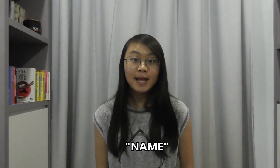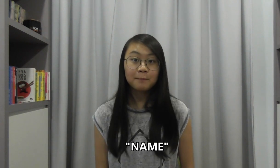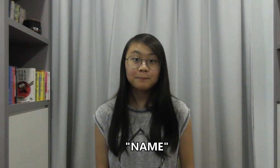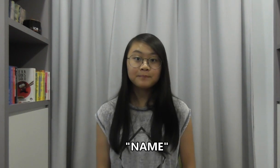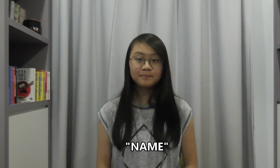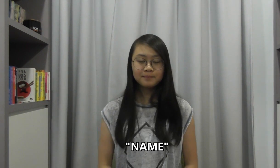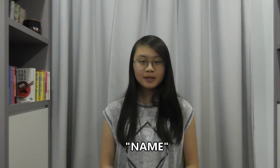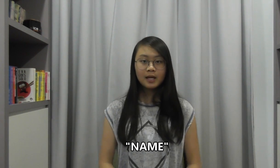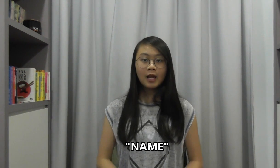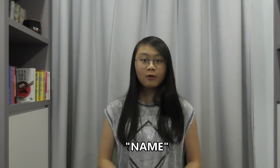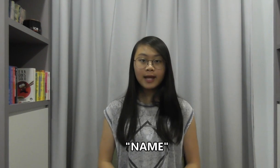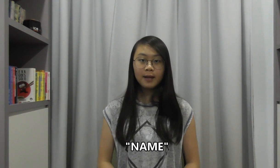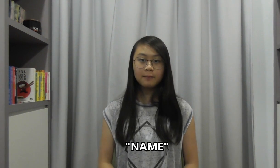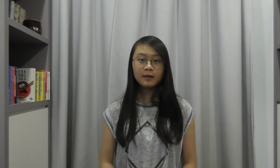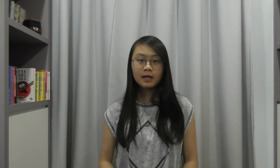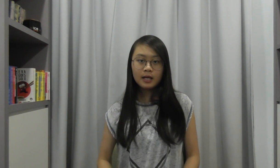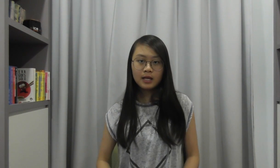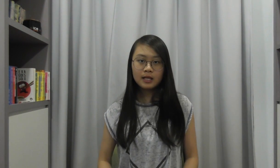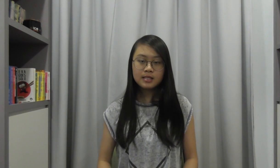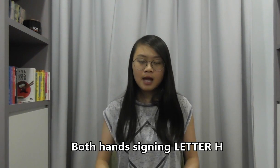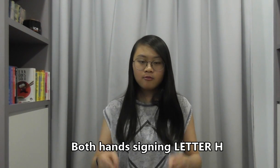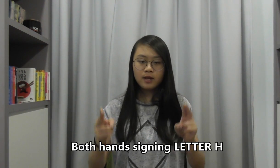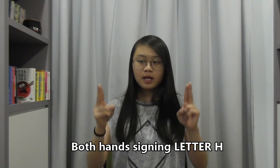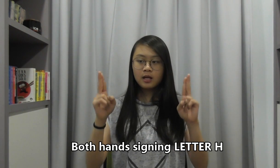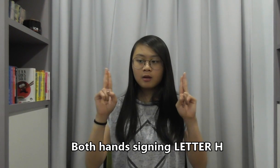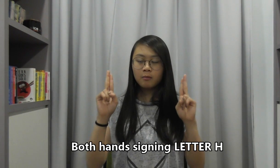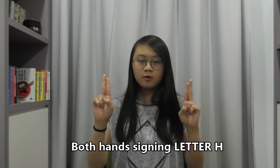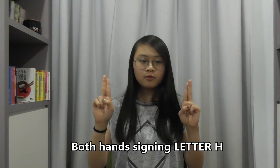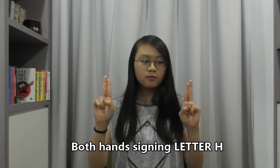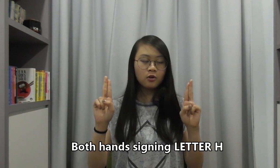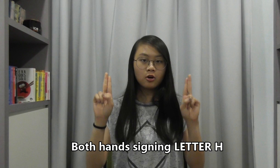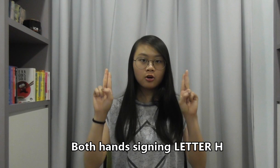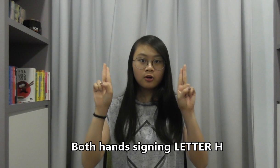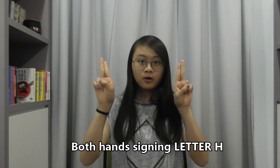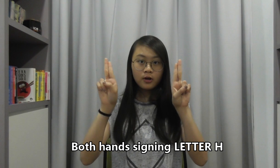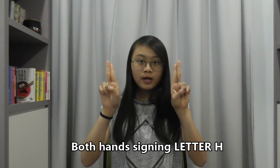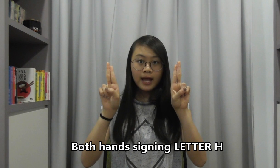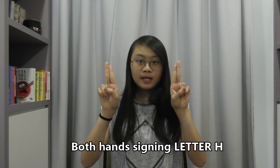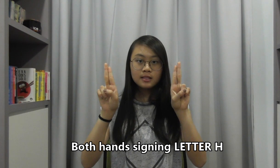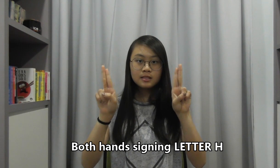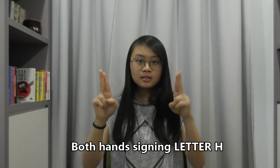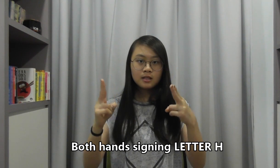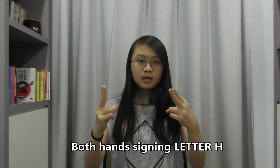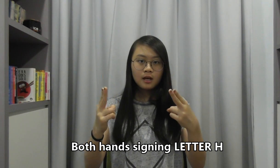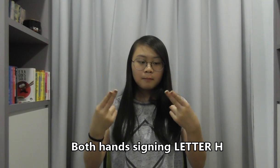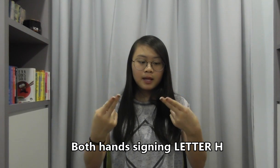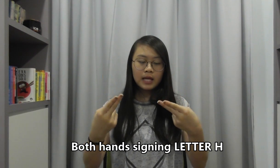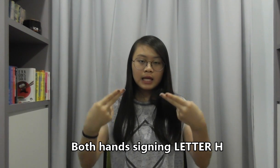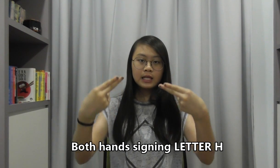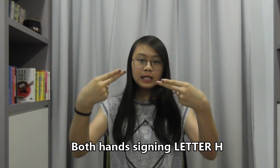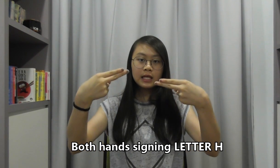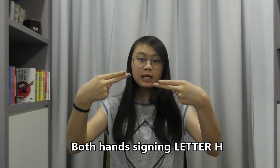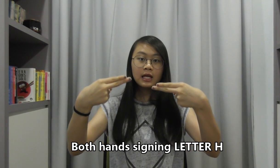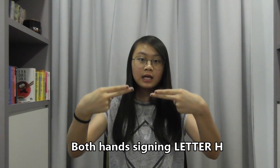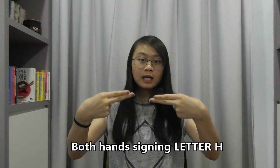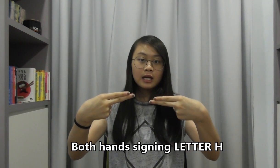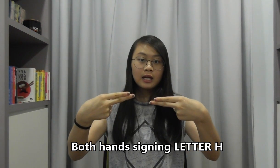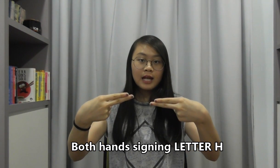Name. Now name is having both of your hands making the